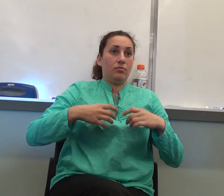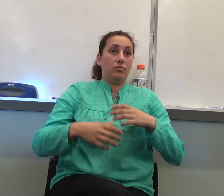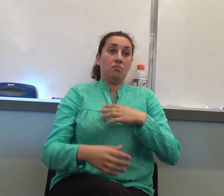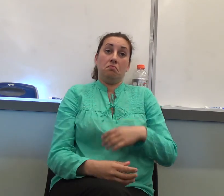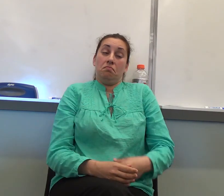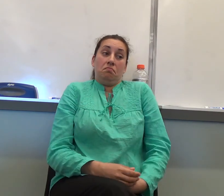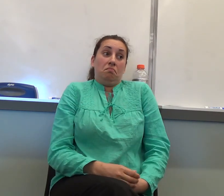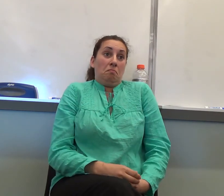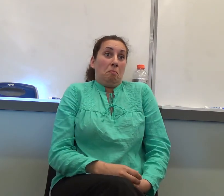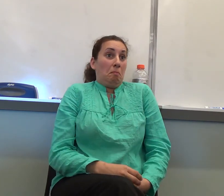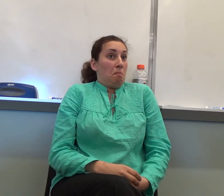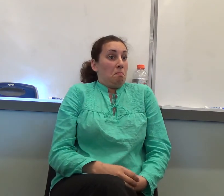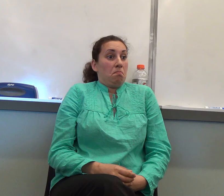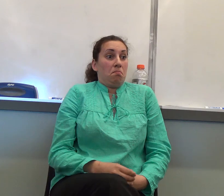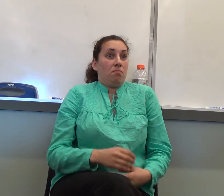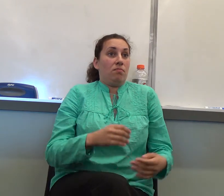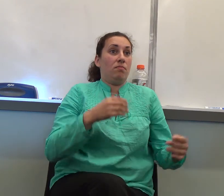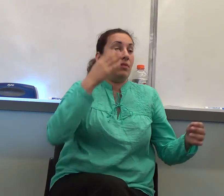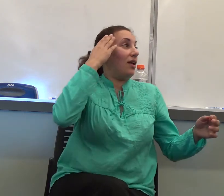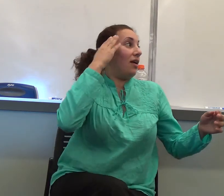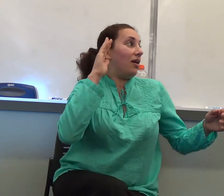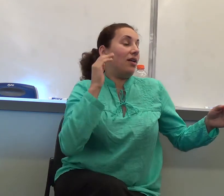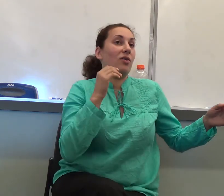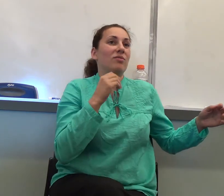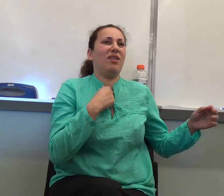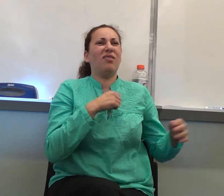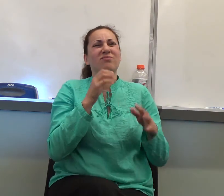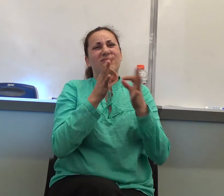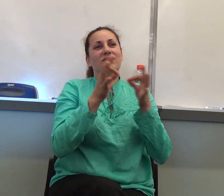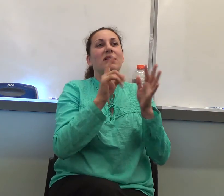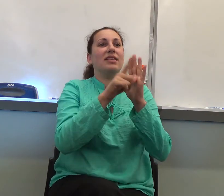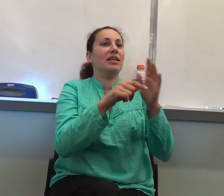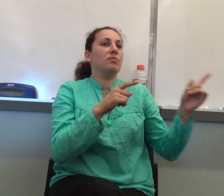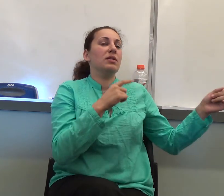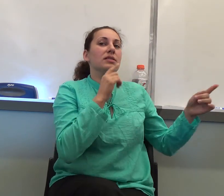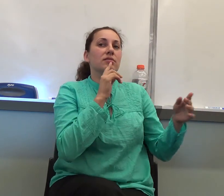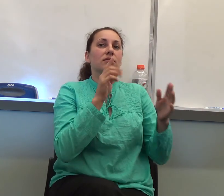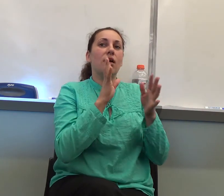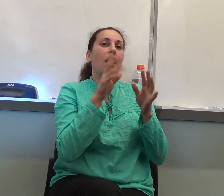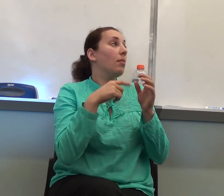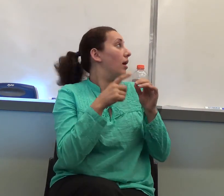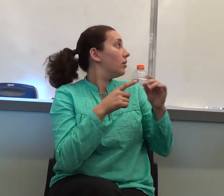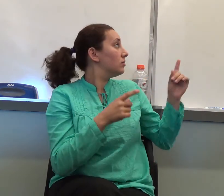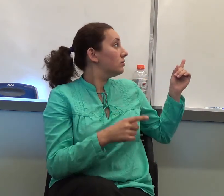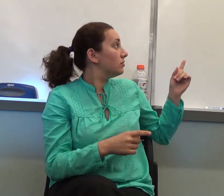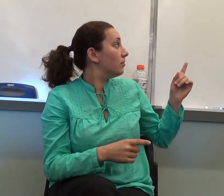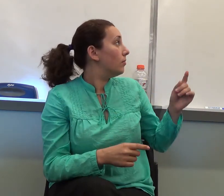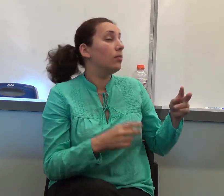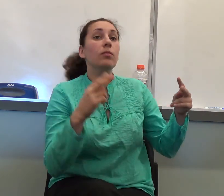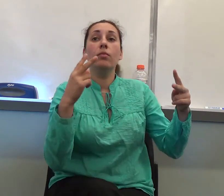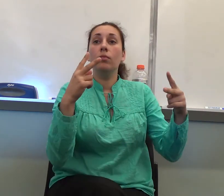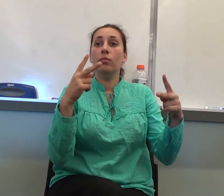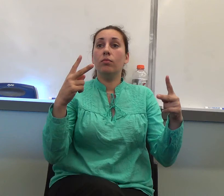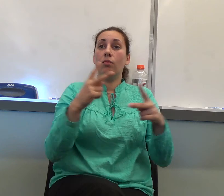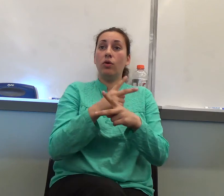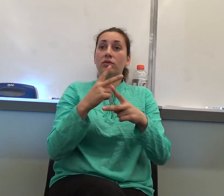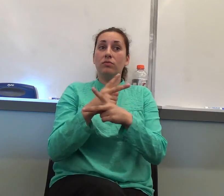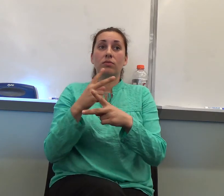multiply because they feel that most people are familiar with it. Slowly that'll sort of be taken out of the books,